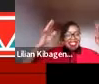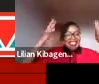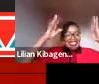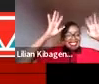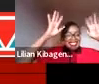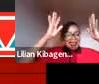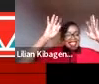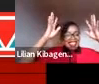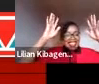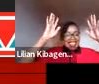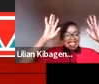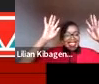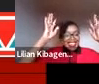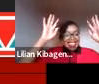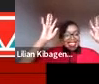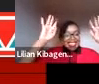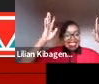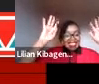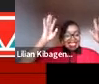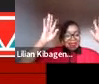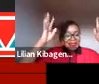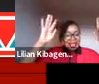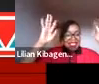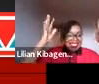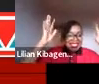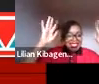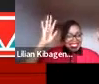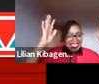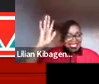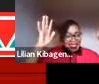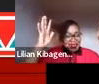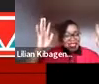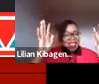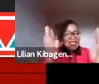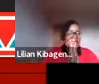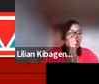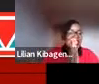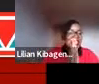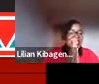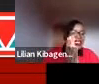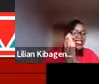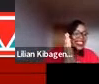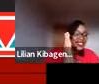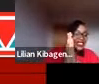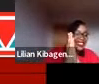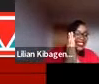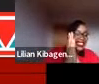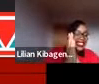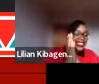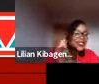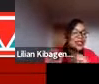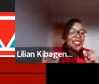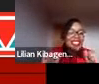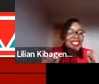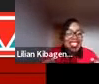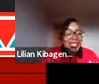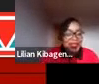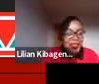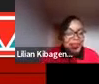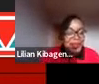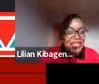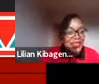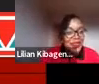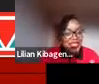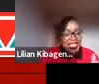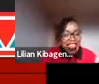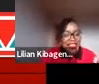Thank you. Let's give our learners the flowers they deserve. We congratulate you. Thank you